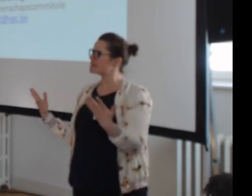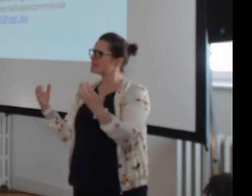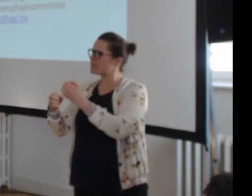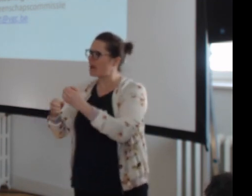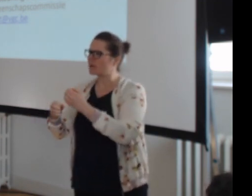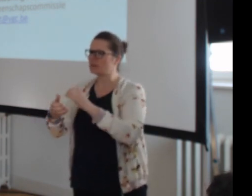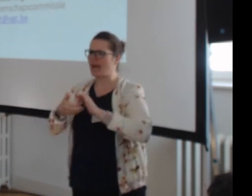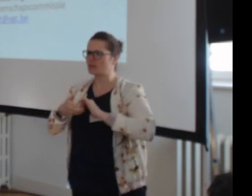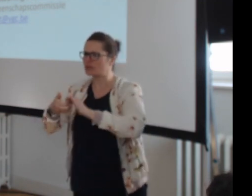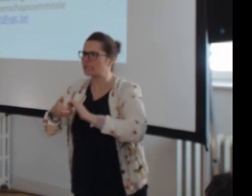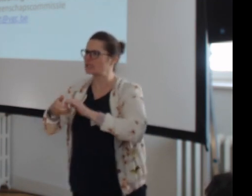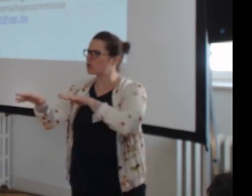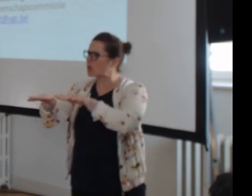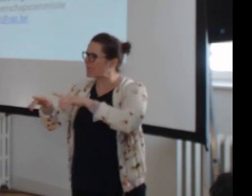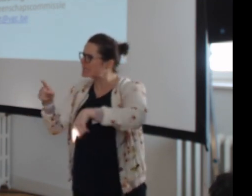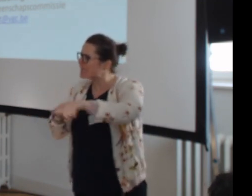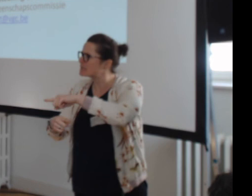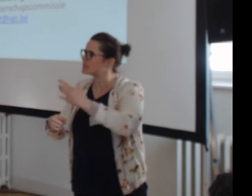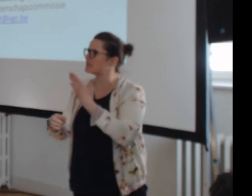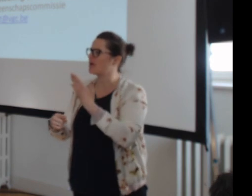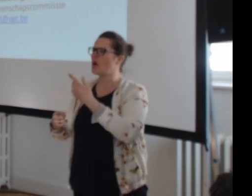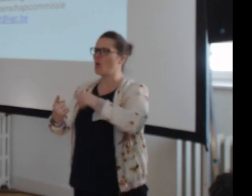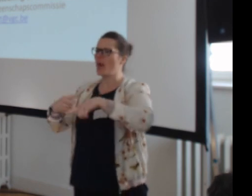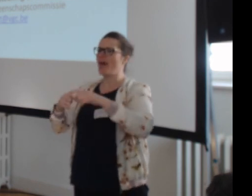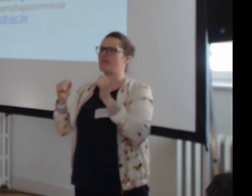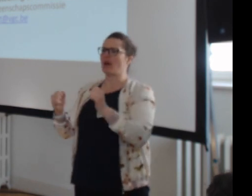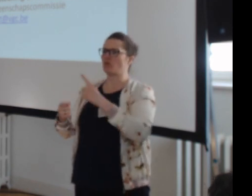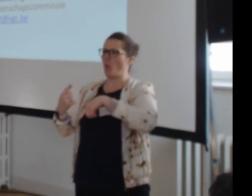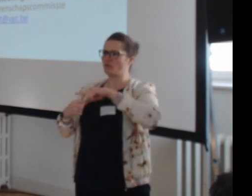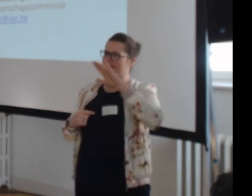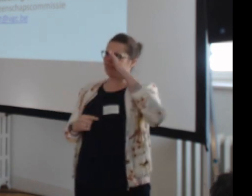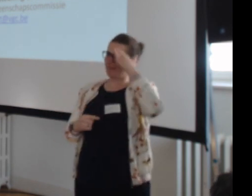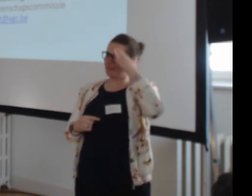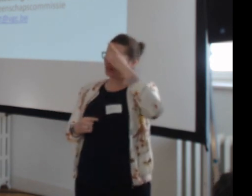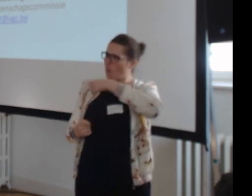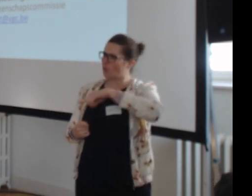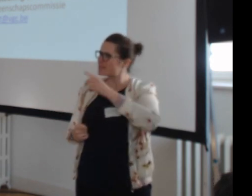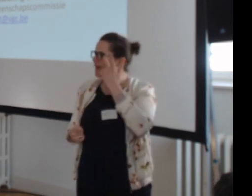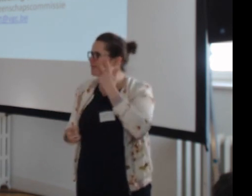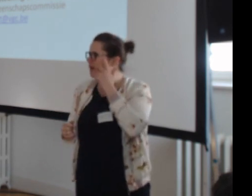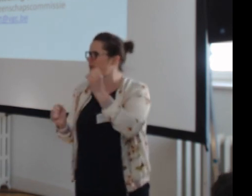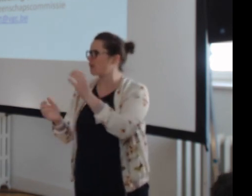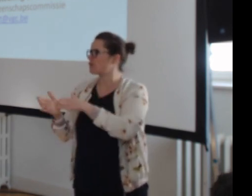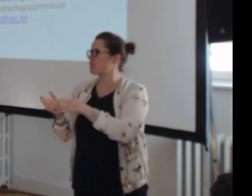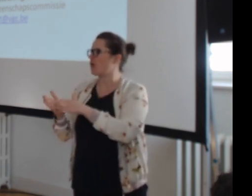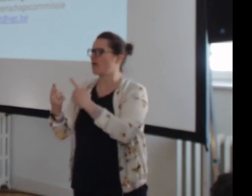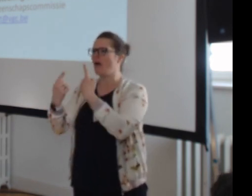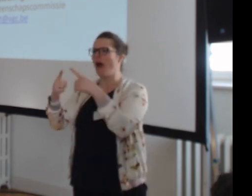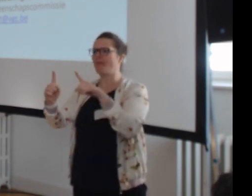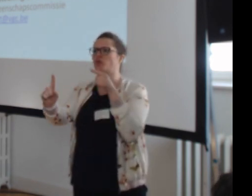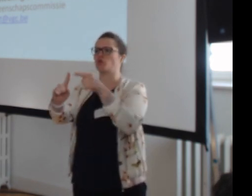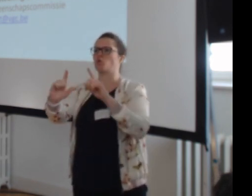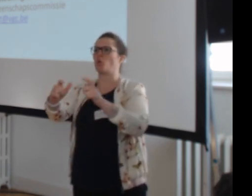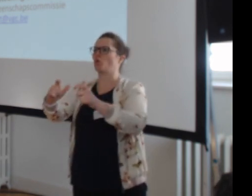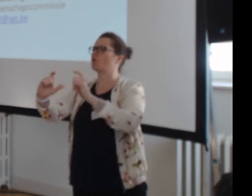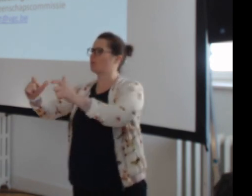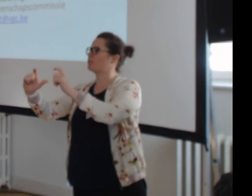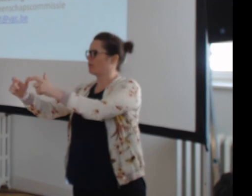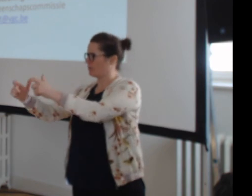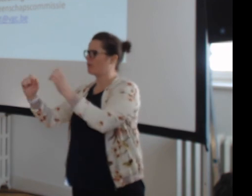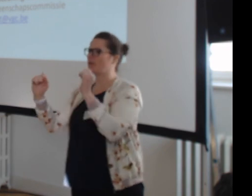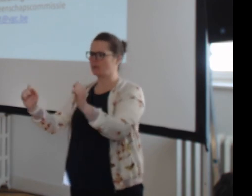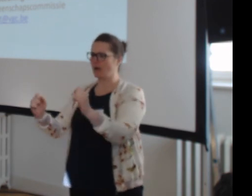organizations, associations, etc. And we can use our knowledge and our experience to help other target groups of persons with a